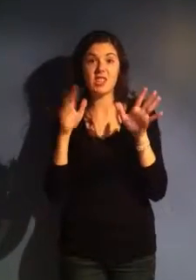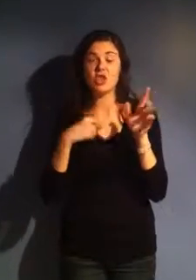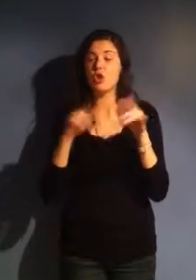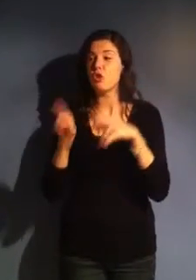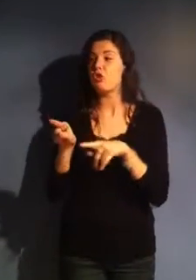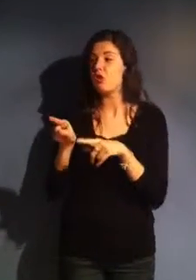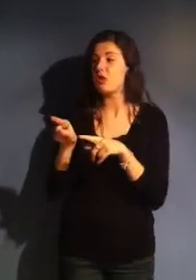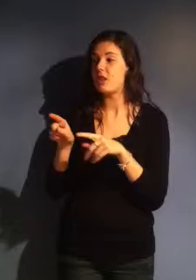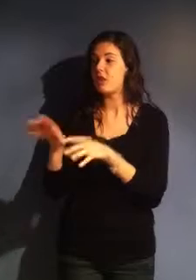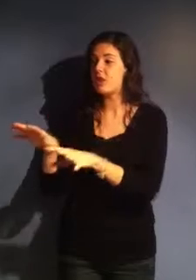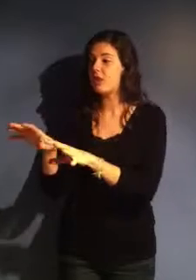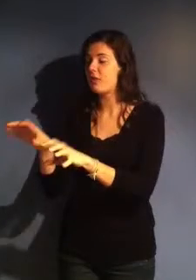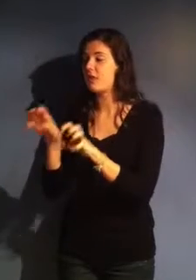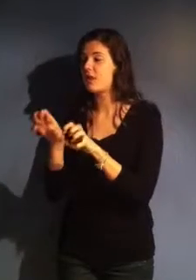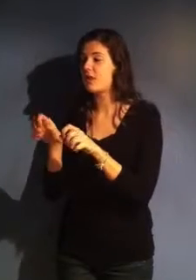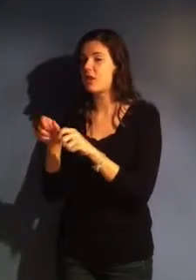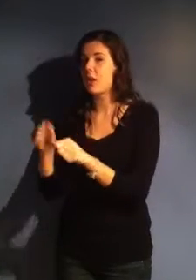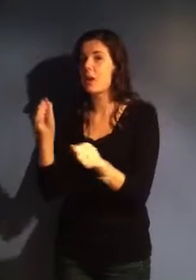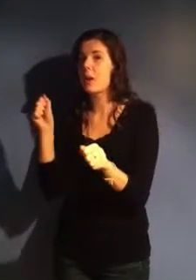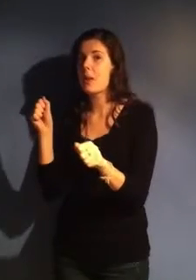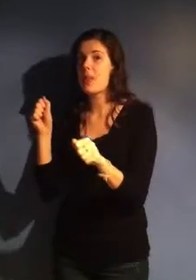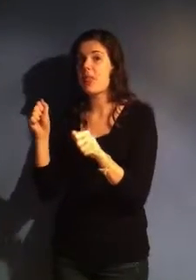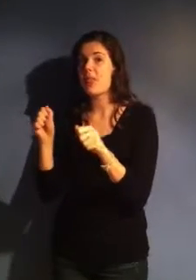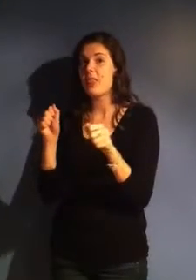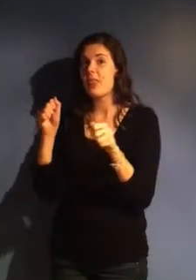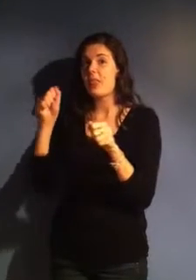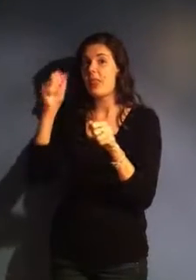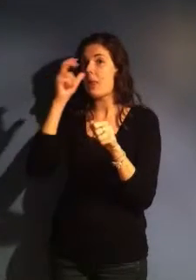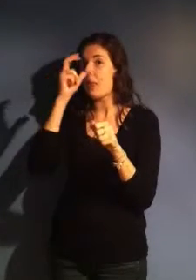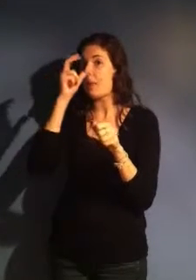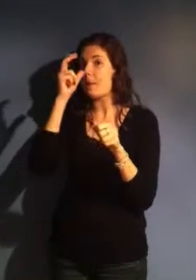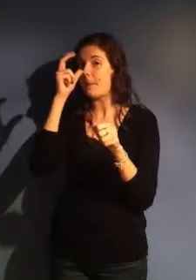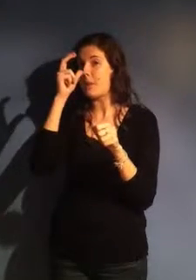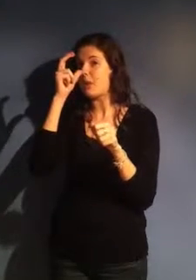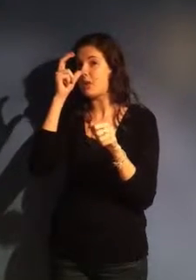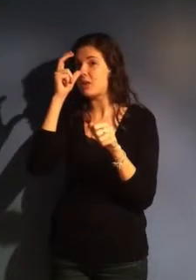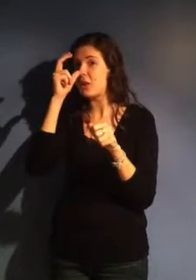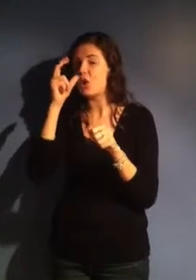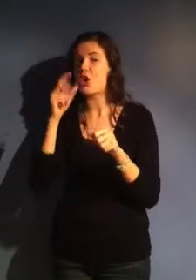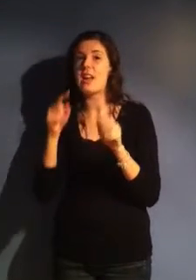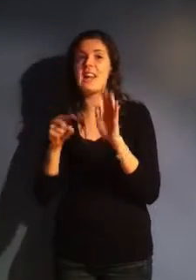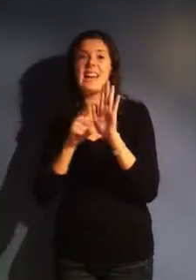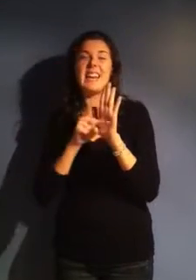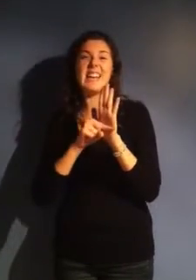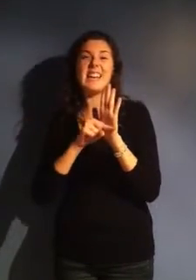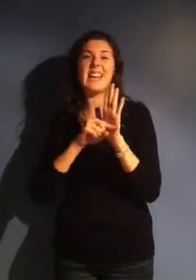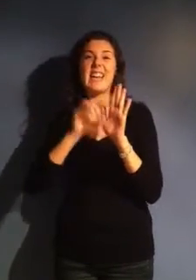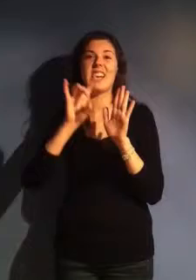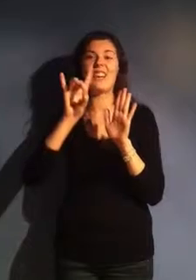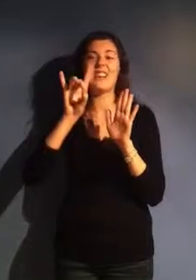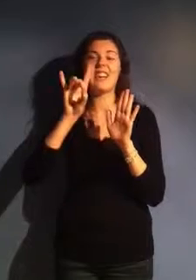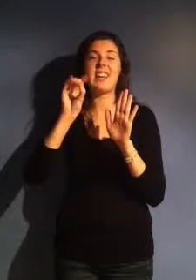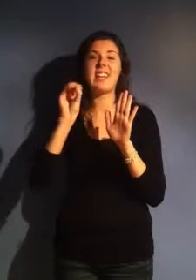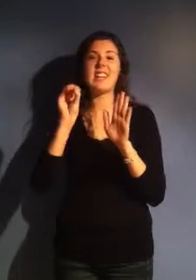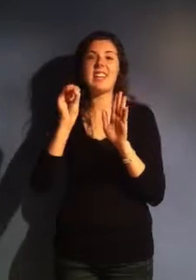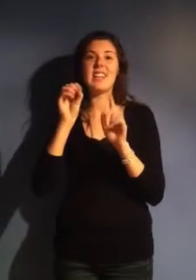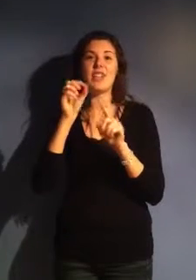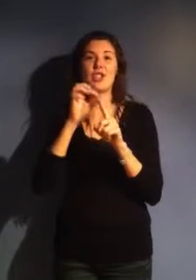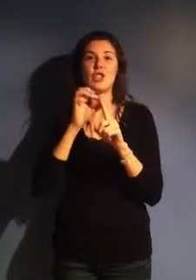bacteria is stored at negative 80 degrees Celsius. So I make sure before I start, and I've always had